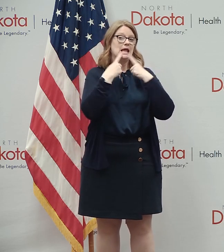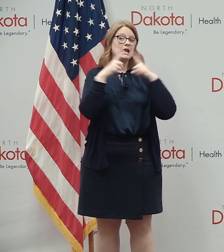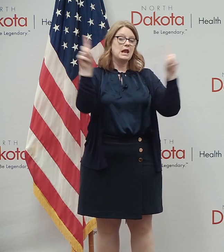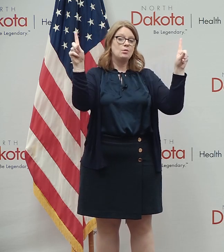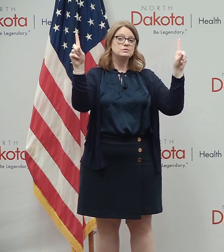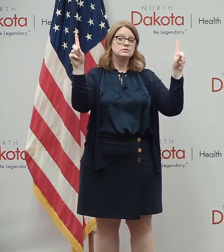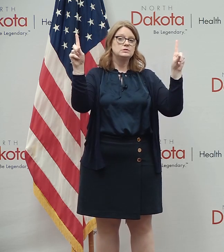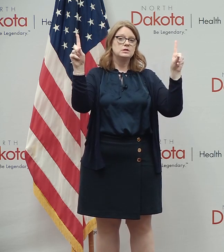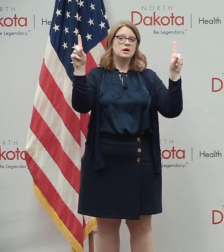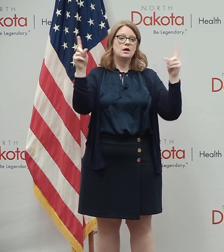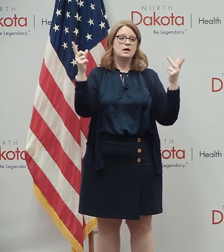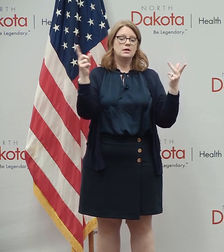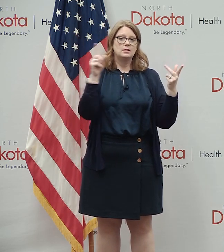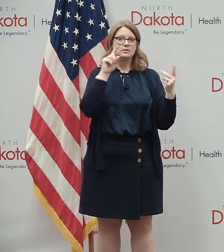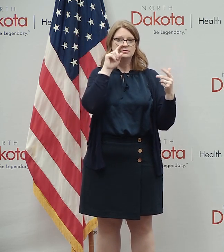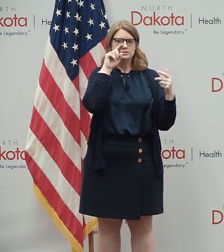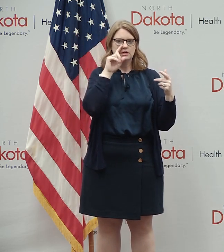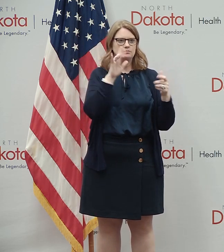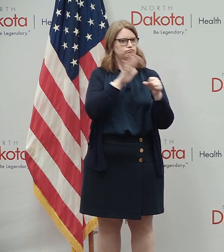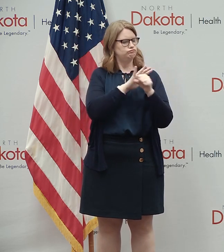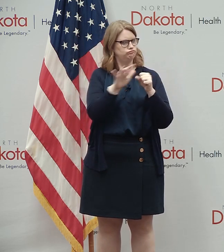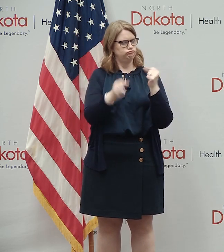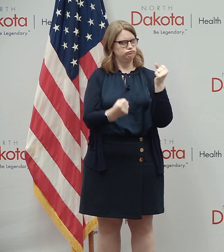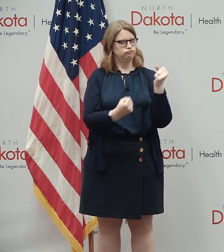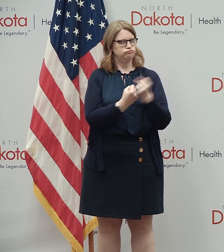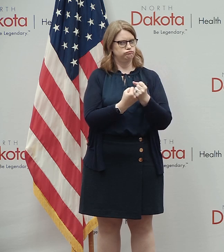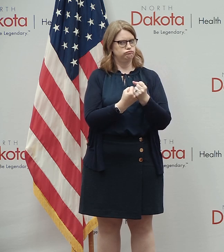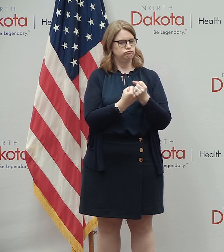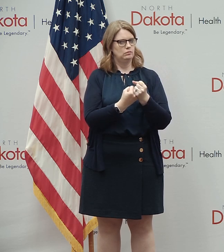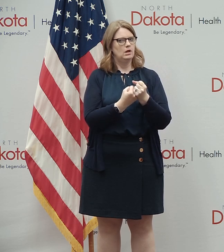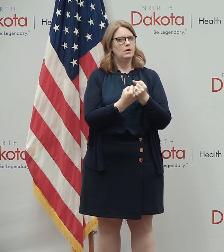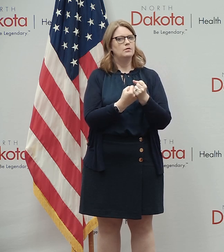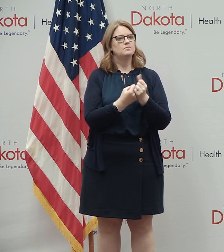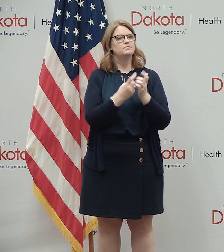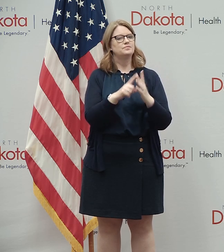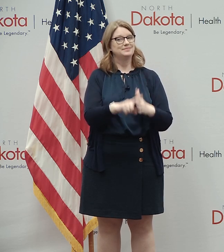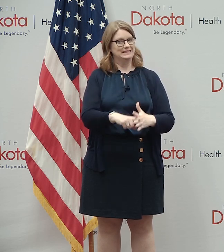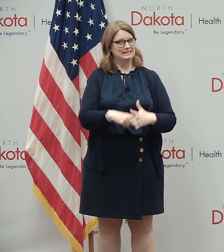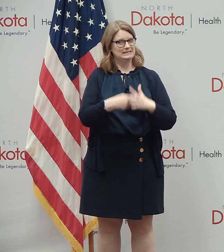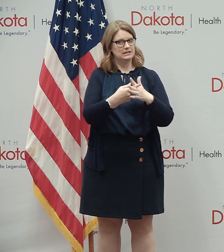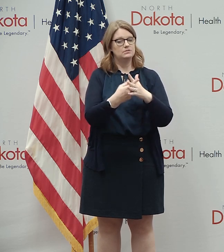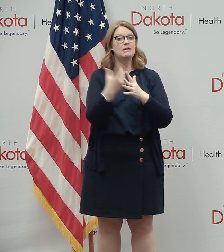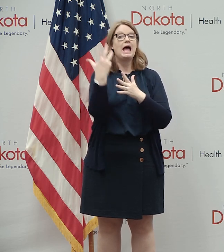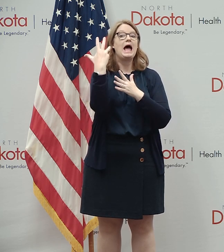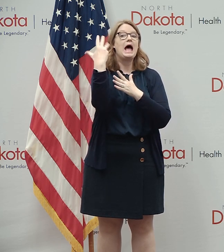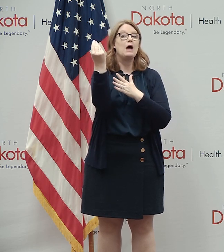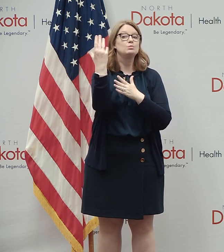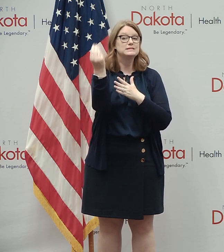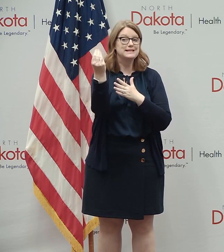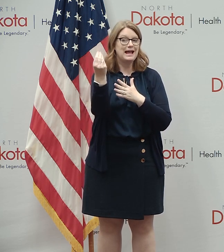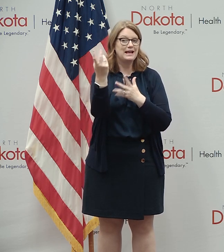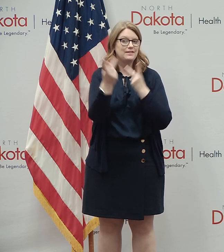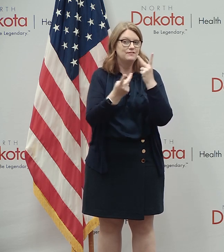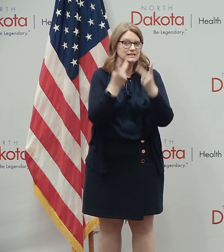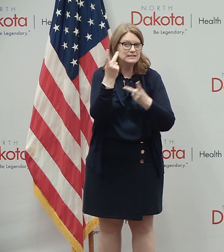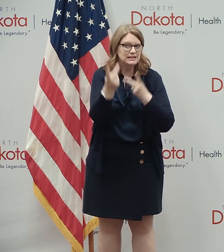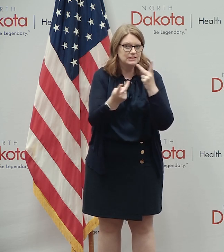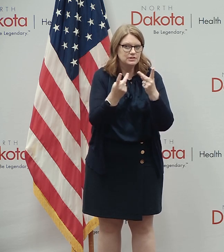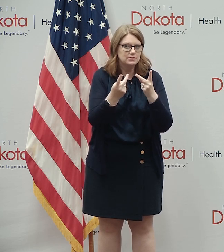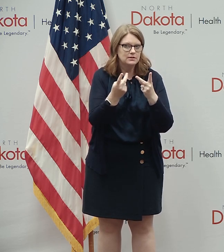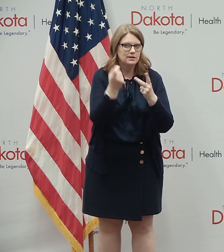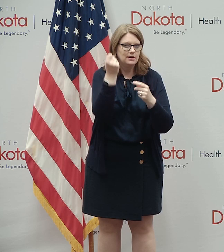is that we're strongly supporting the commencement of outdoor visitation with some